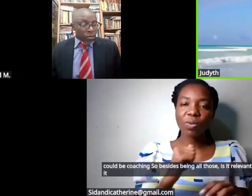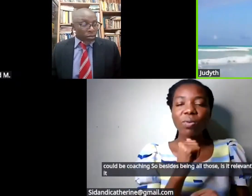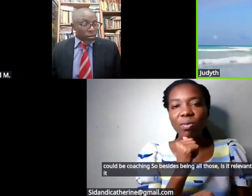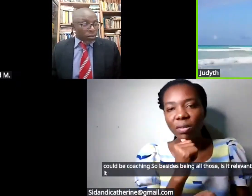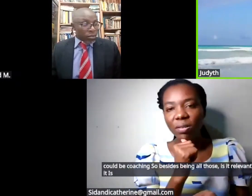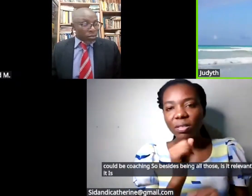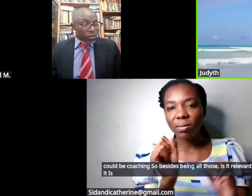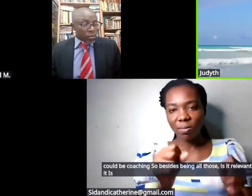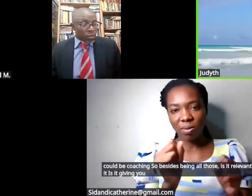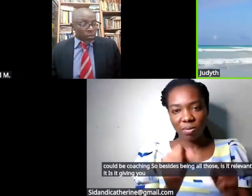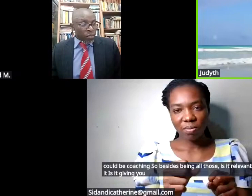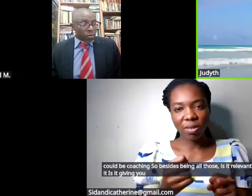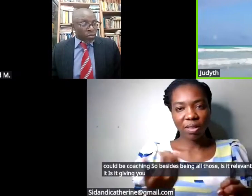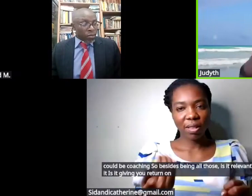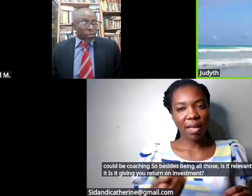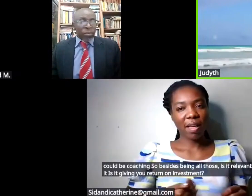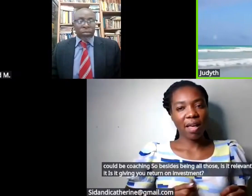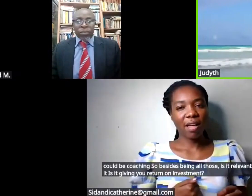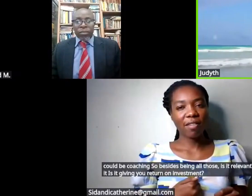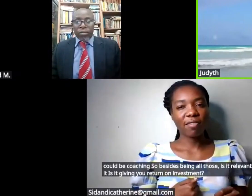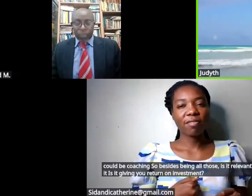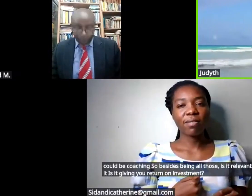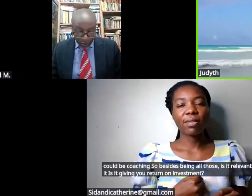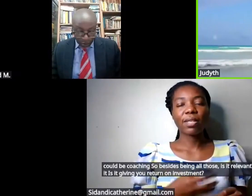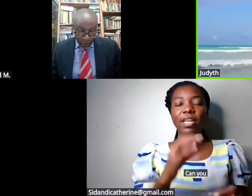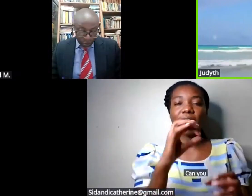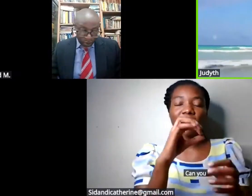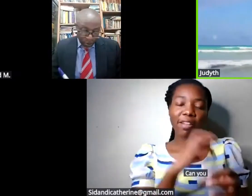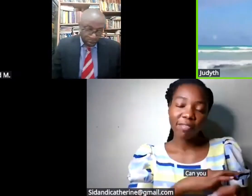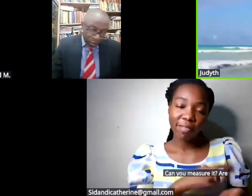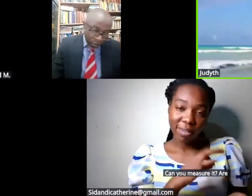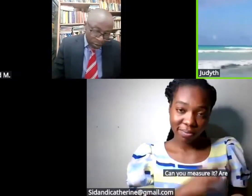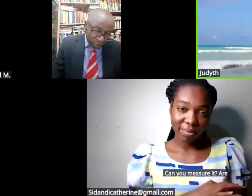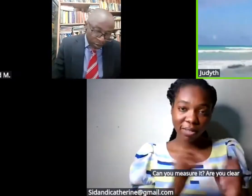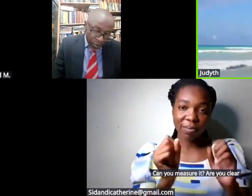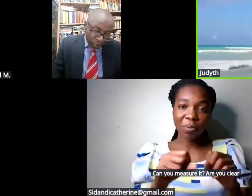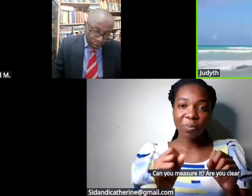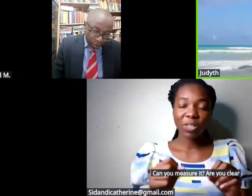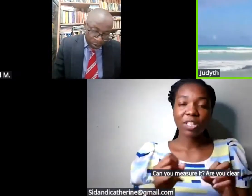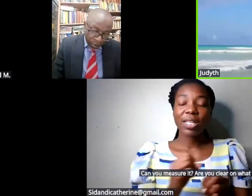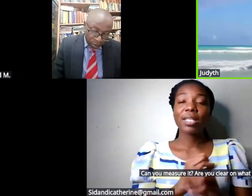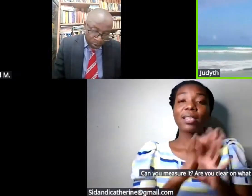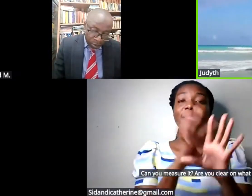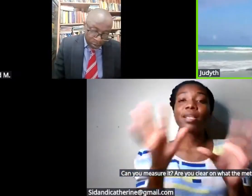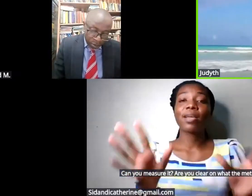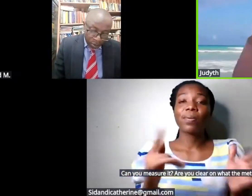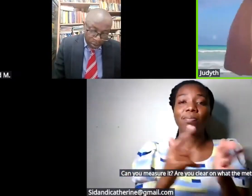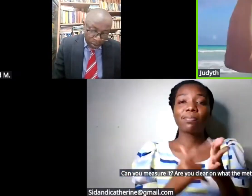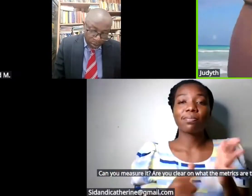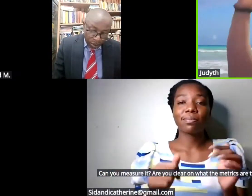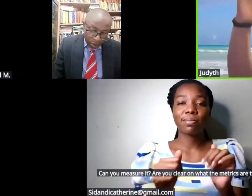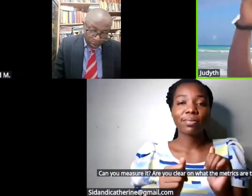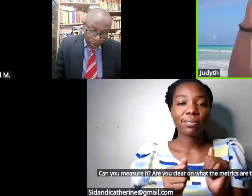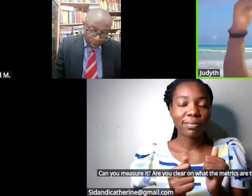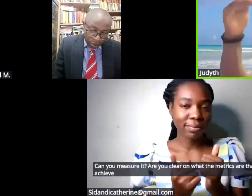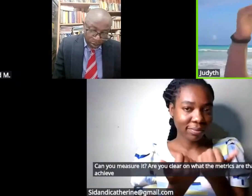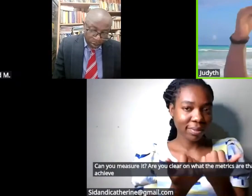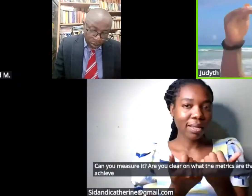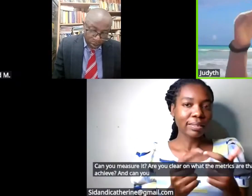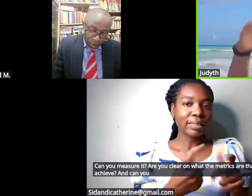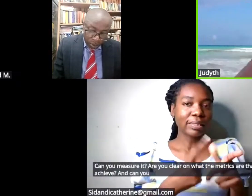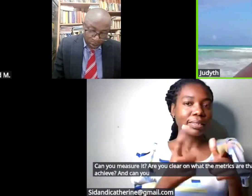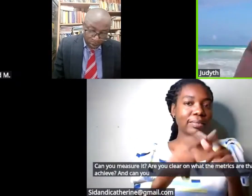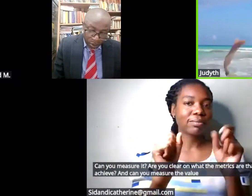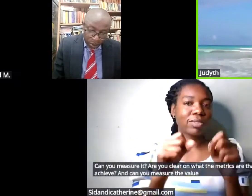giving you return on investment? Can you measure it? Are you clear on what the metrics are that you're trying to achieve? And can you measure the value that